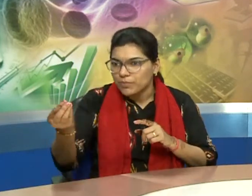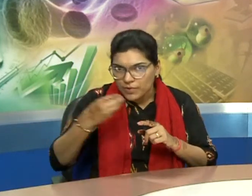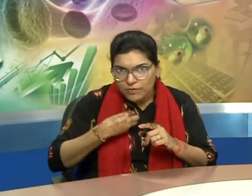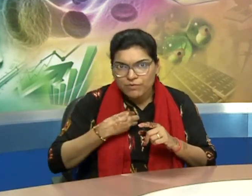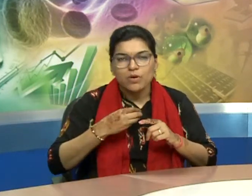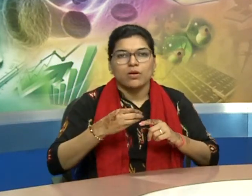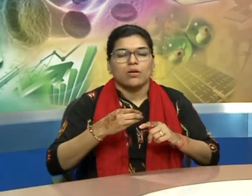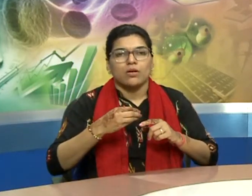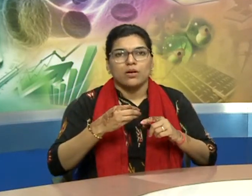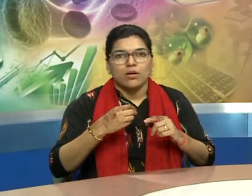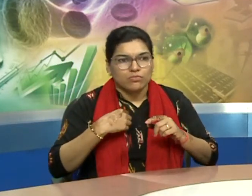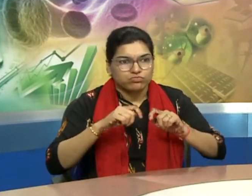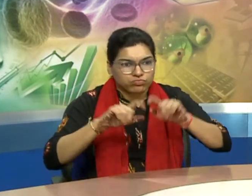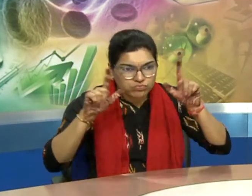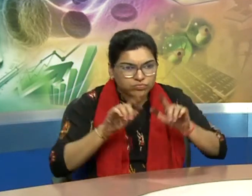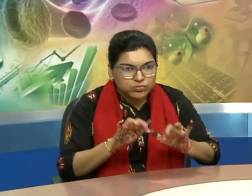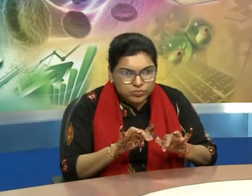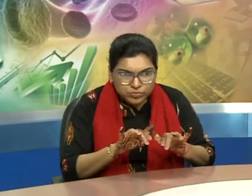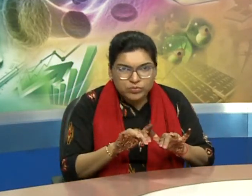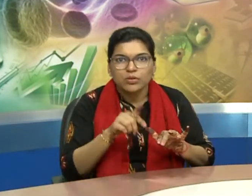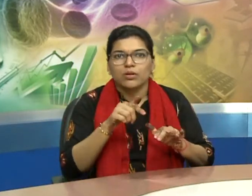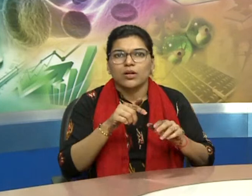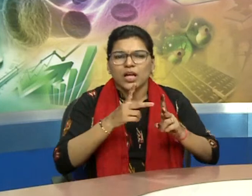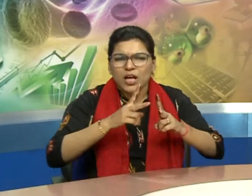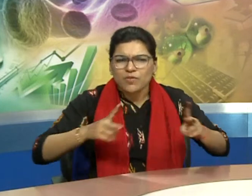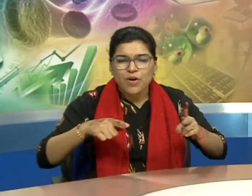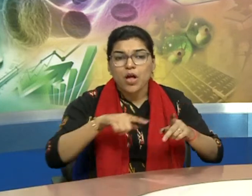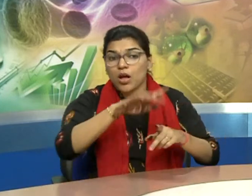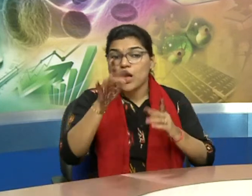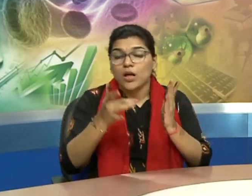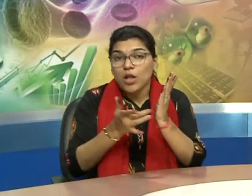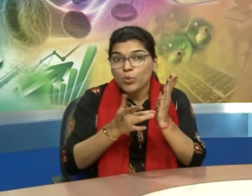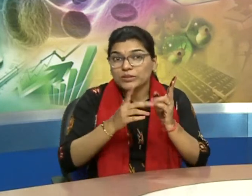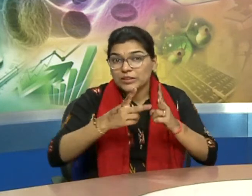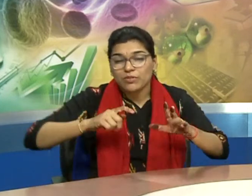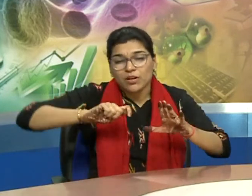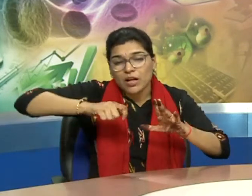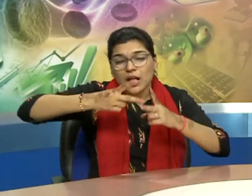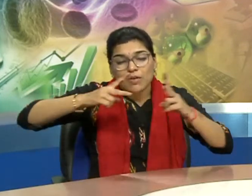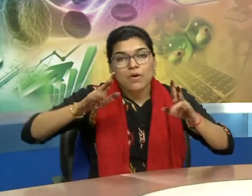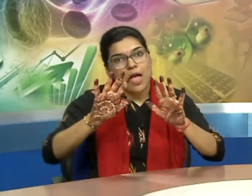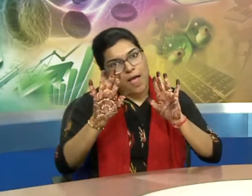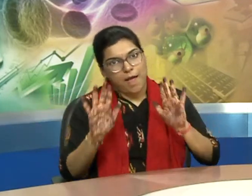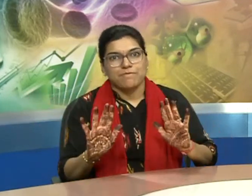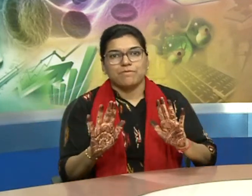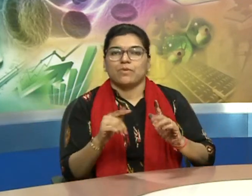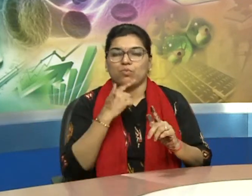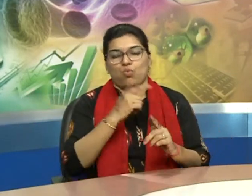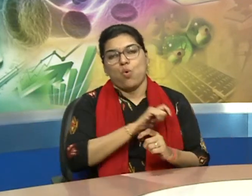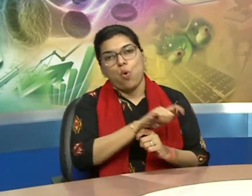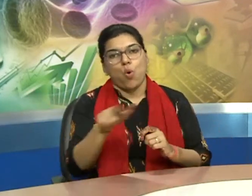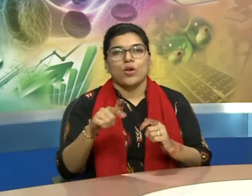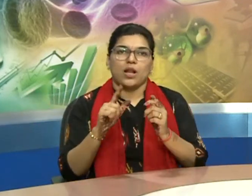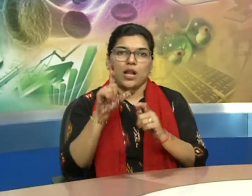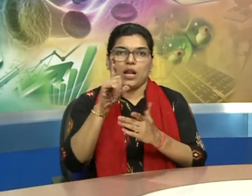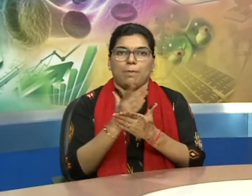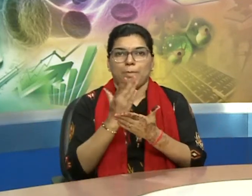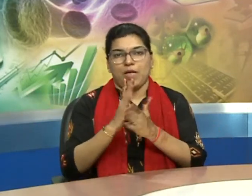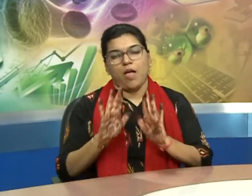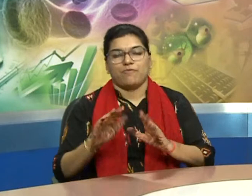Wi-Fi, the laptop, computer, desktop computer, CPU, everything